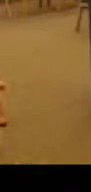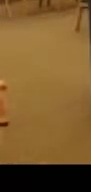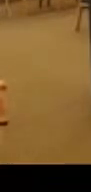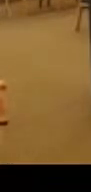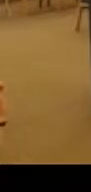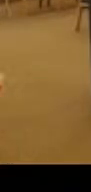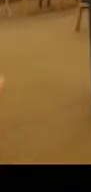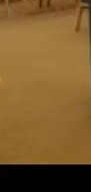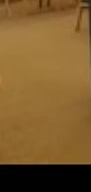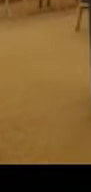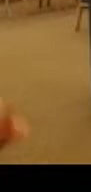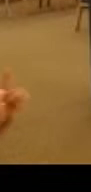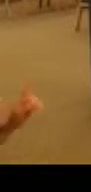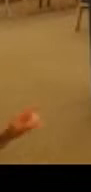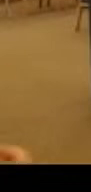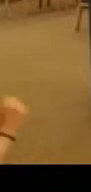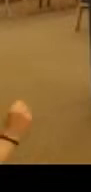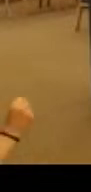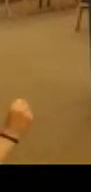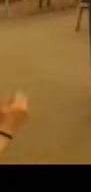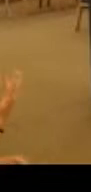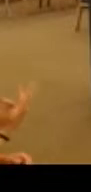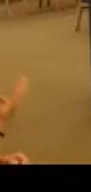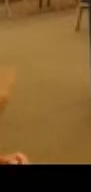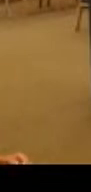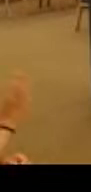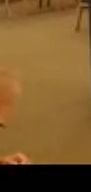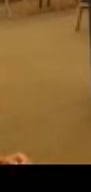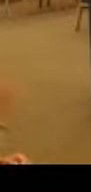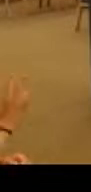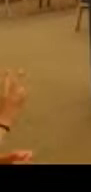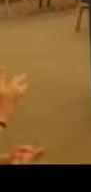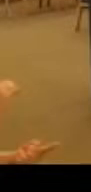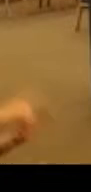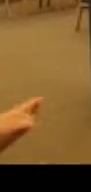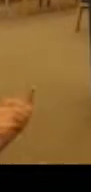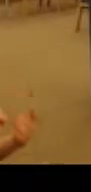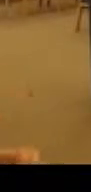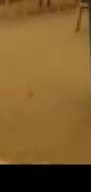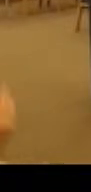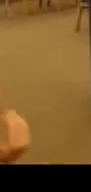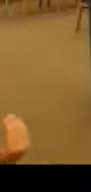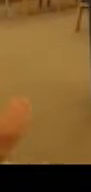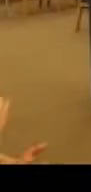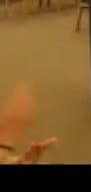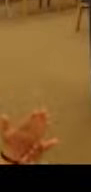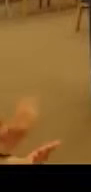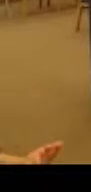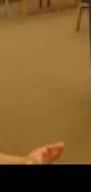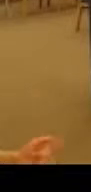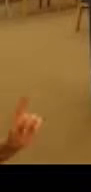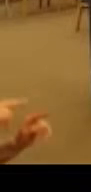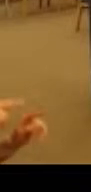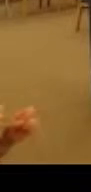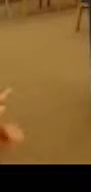there. Okay, whatever is good with me. I have a 2 o'clock appointment and then I'm done after that, so I'll make sure I'm there